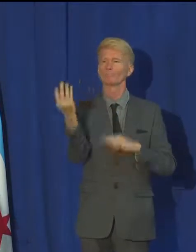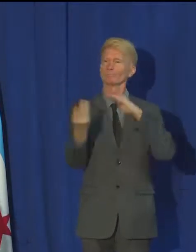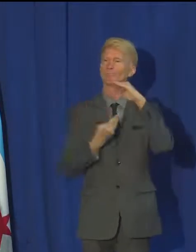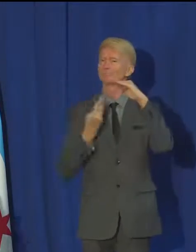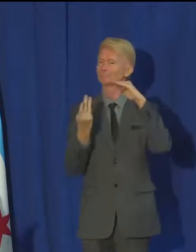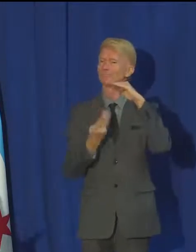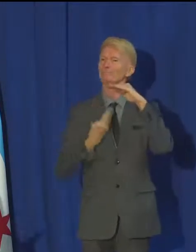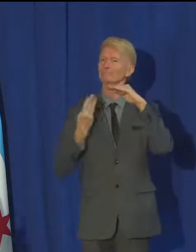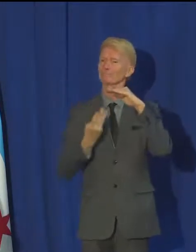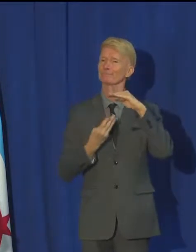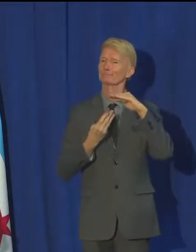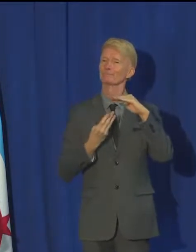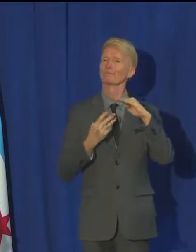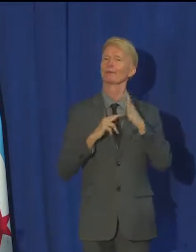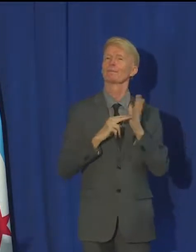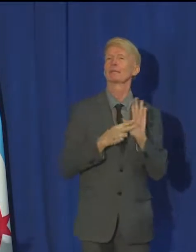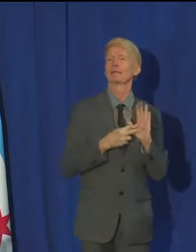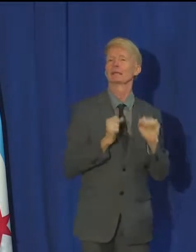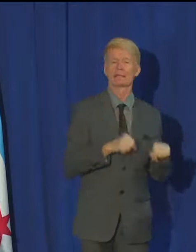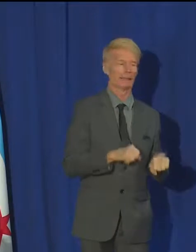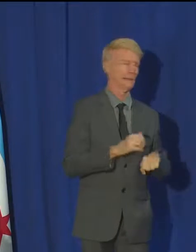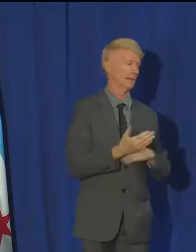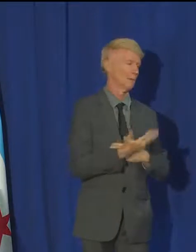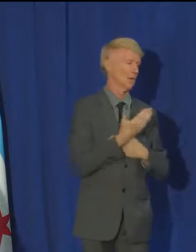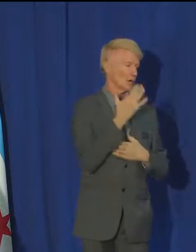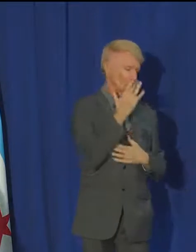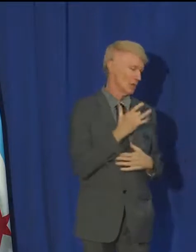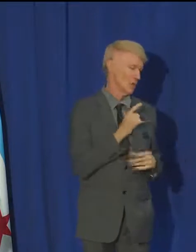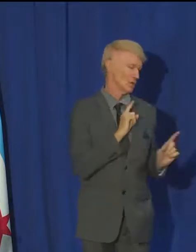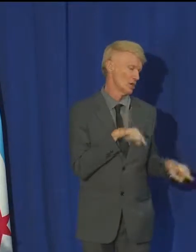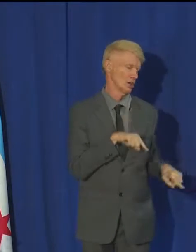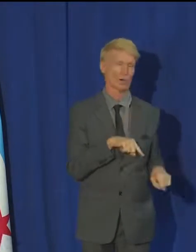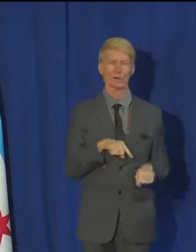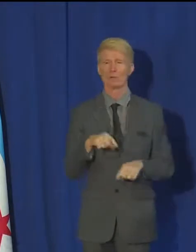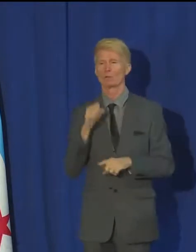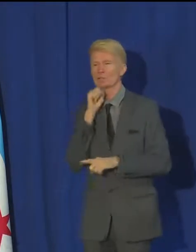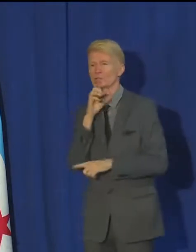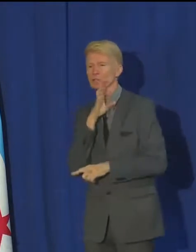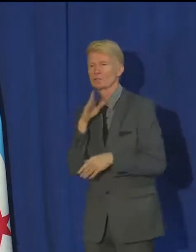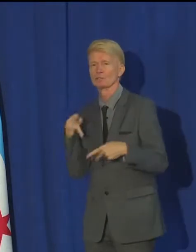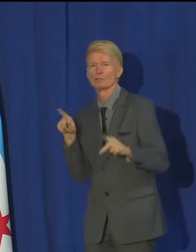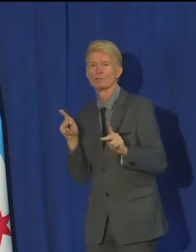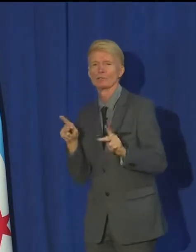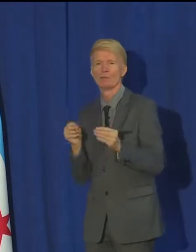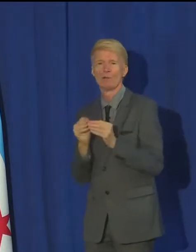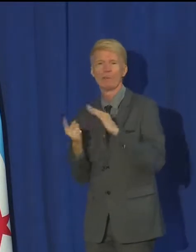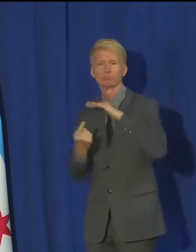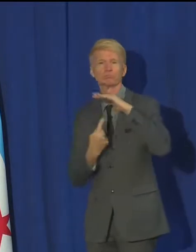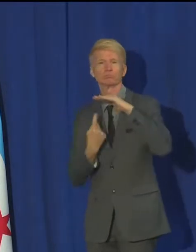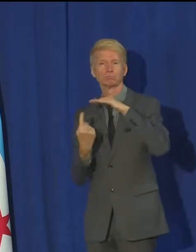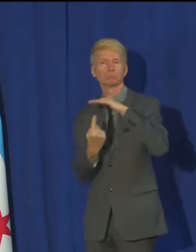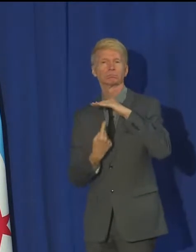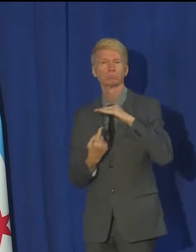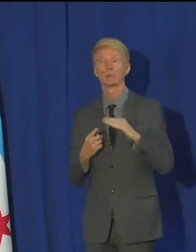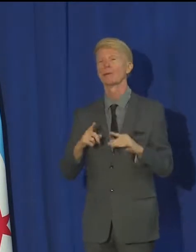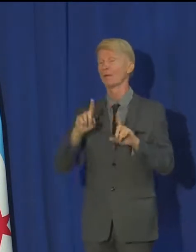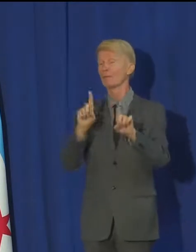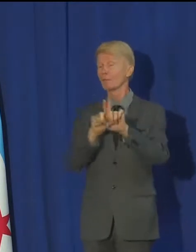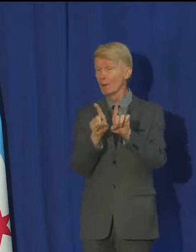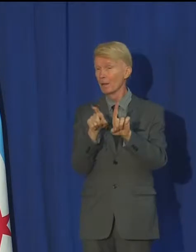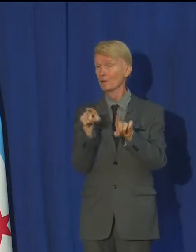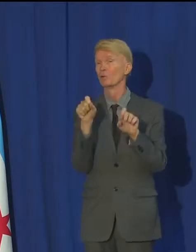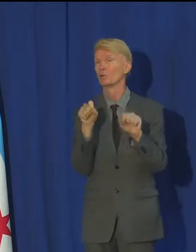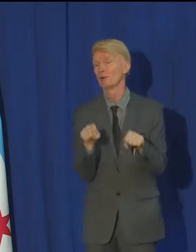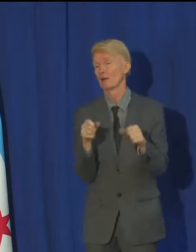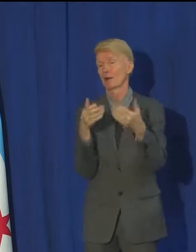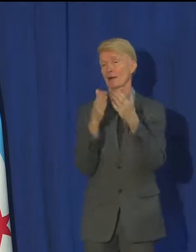able to have sort of those early hours or the later hours where seniors in particular may be more able to come in. The other thing is to reach out to